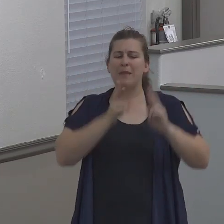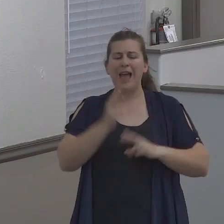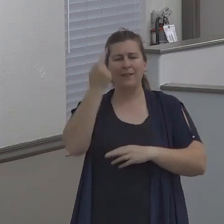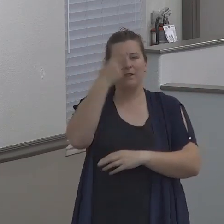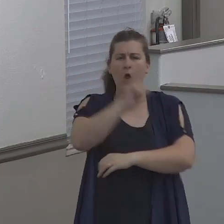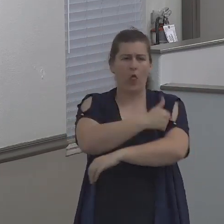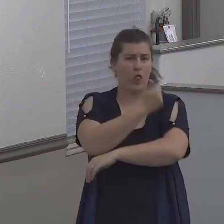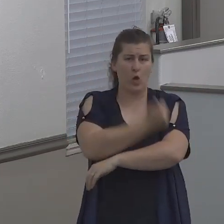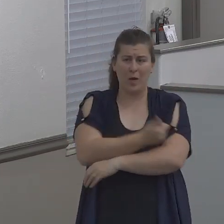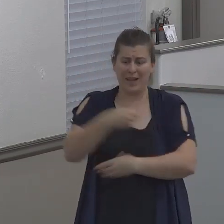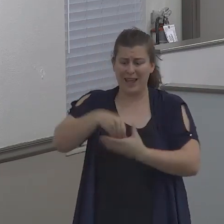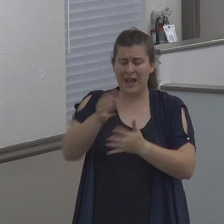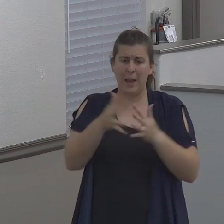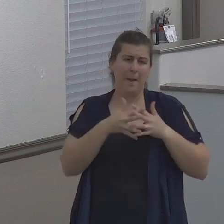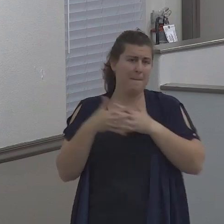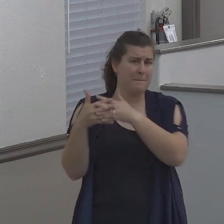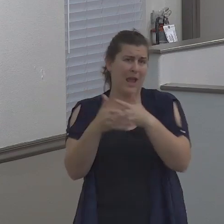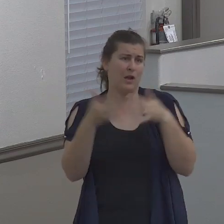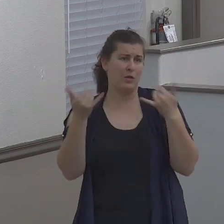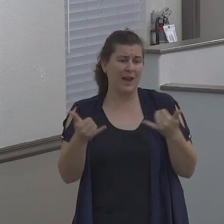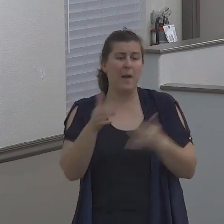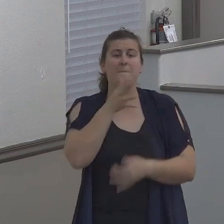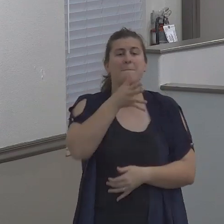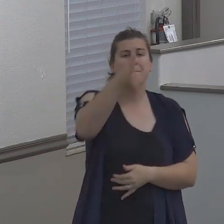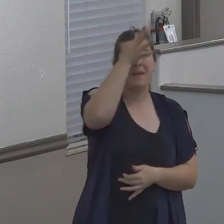And because there's no respect for authority,